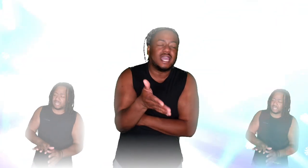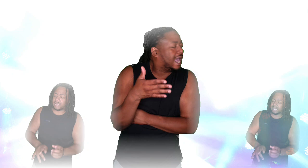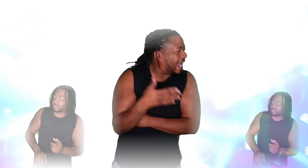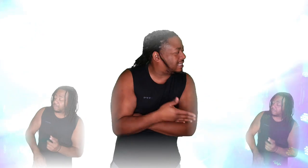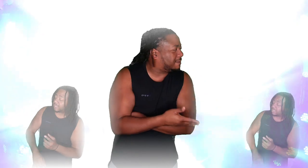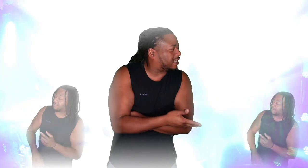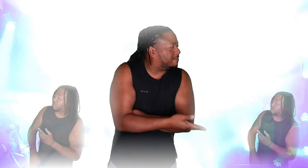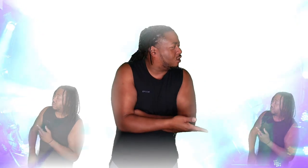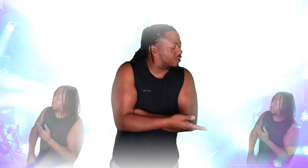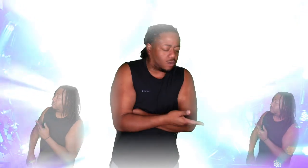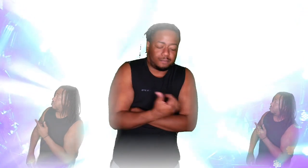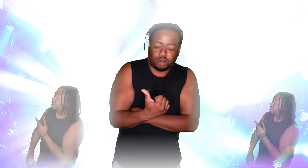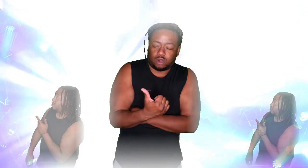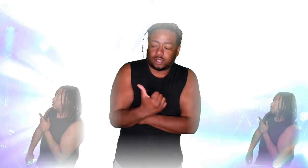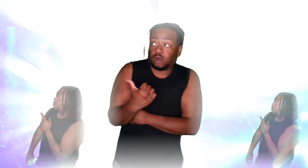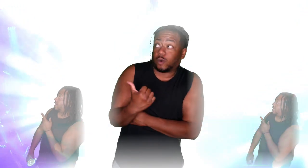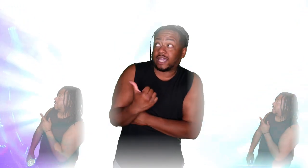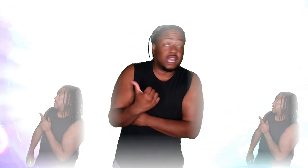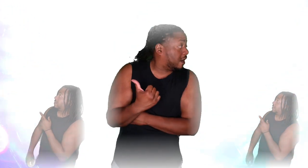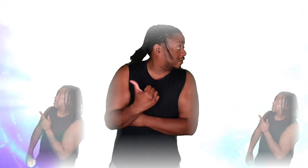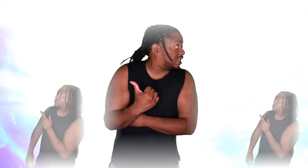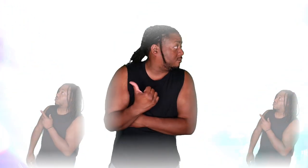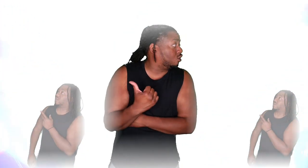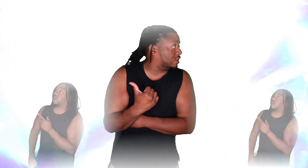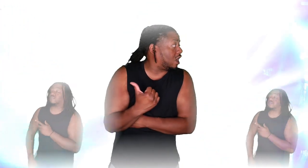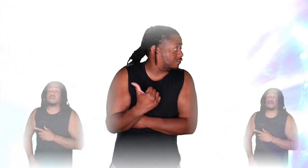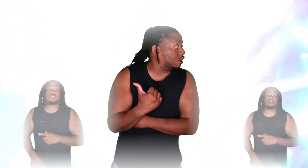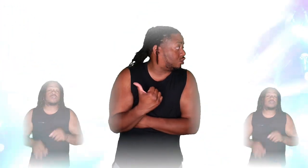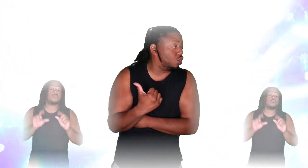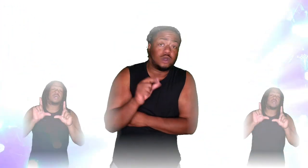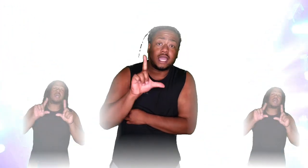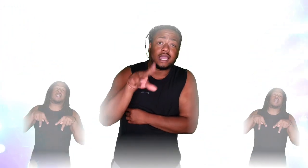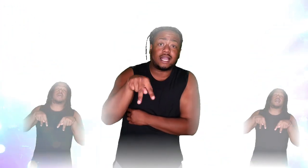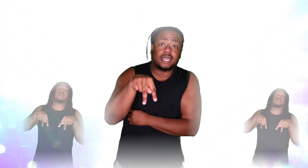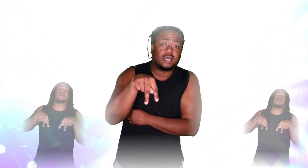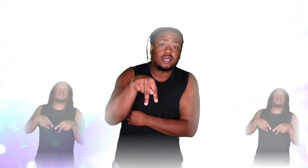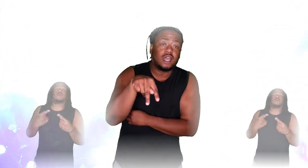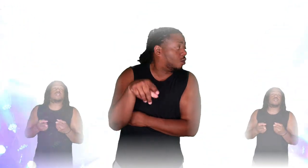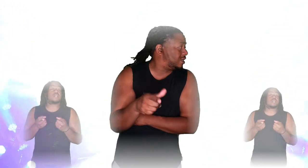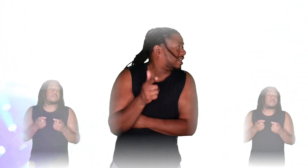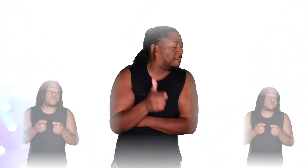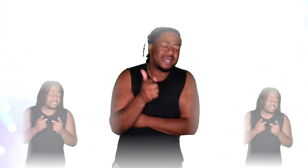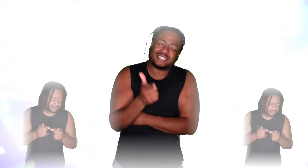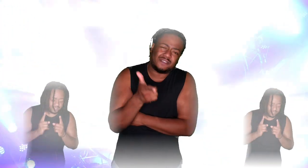say. Had to make a move, so I broke away. Then she moved off, though, to L.A.